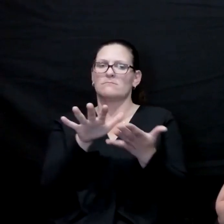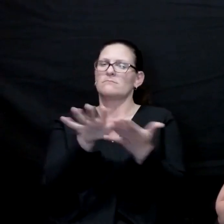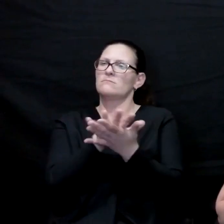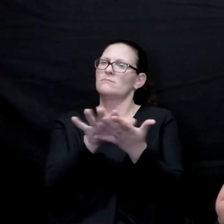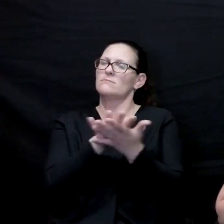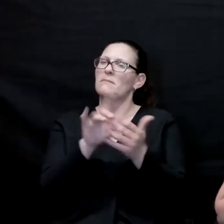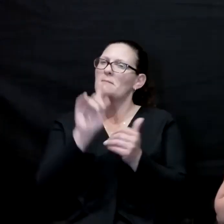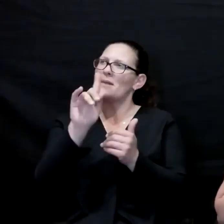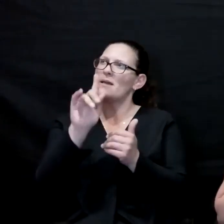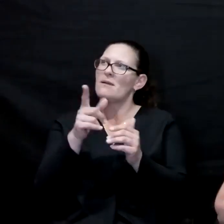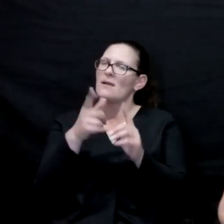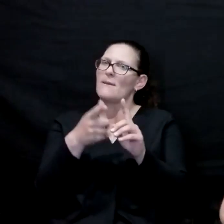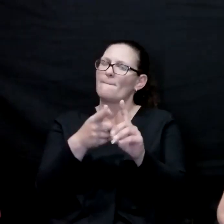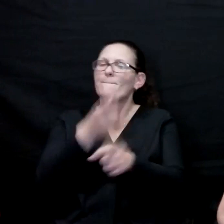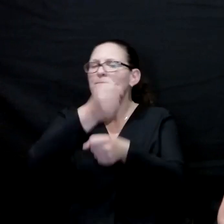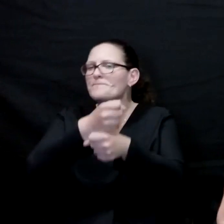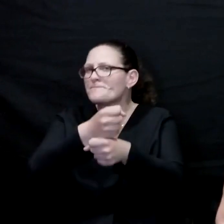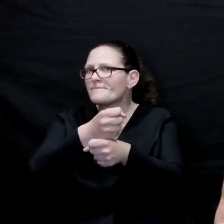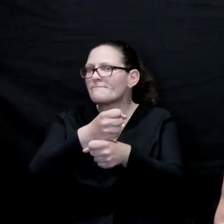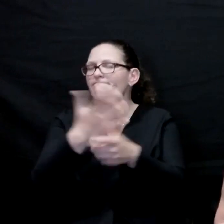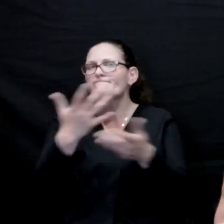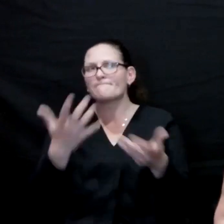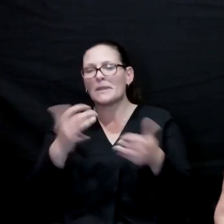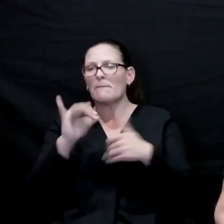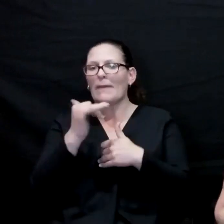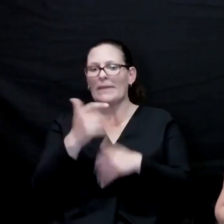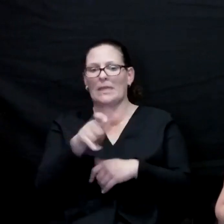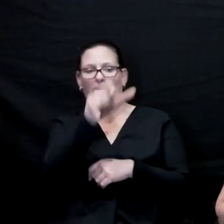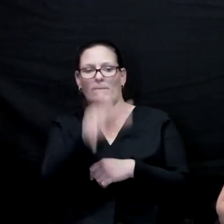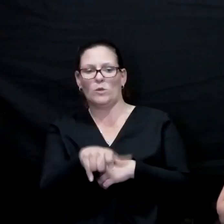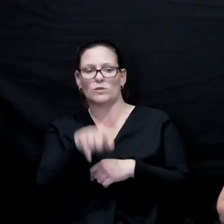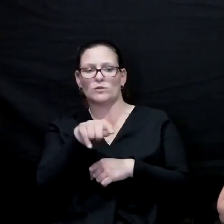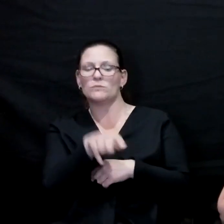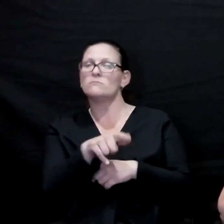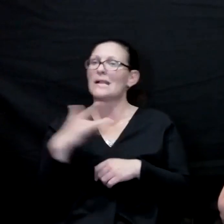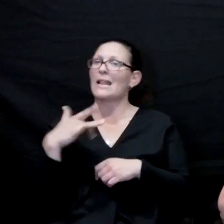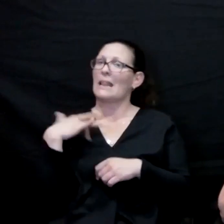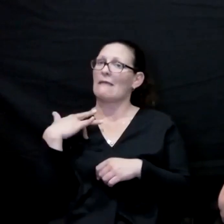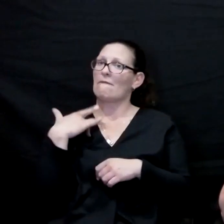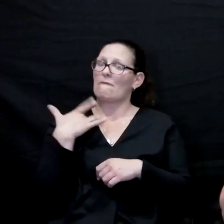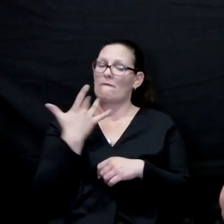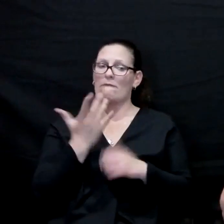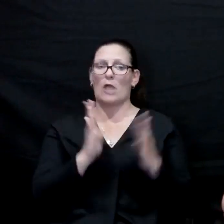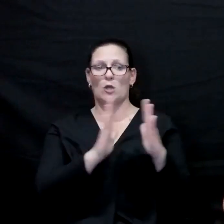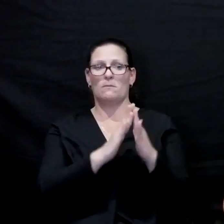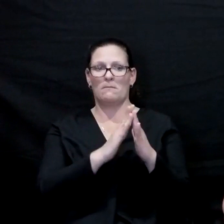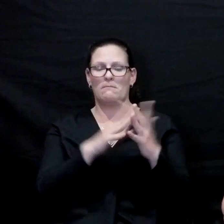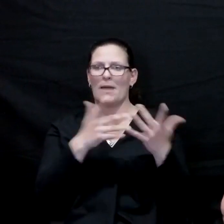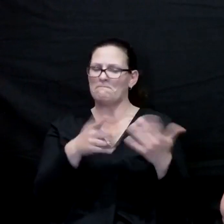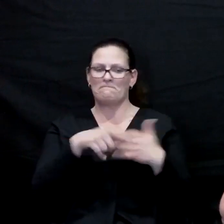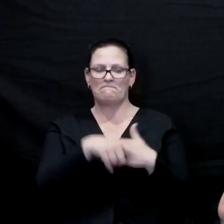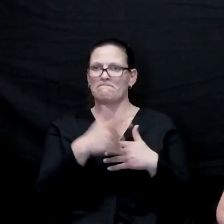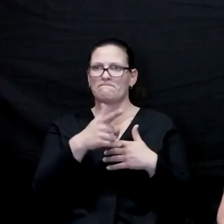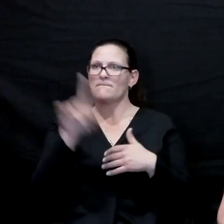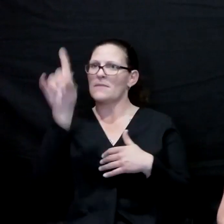example, somebody can no longer live at home, and the agency is